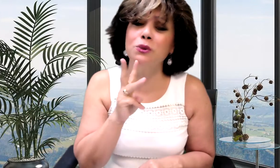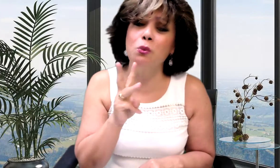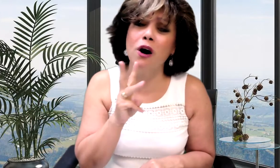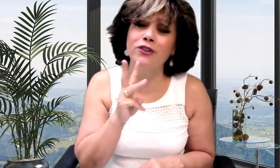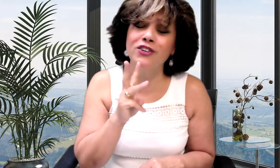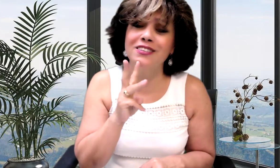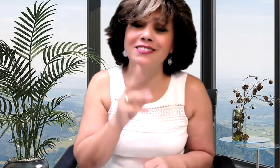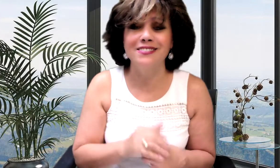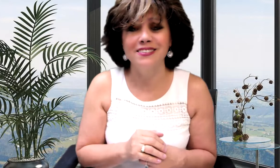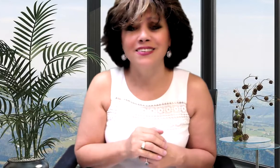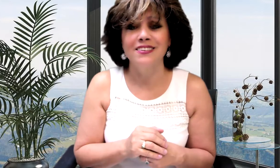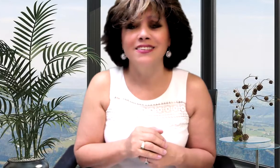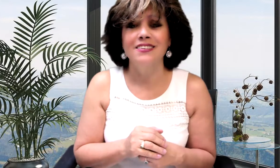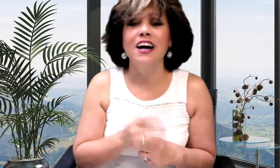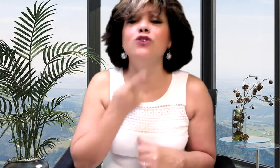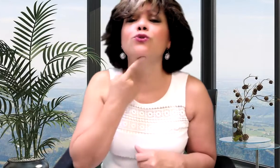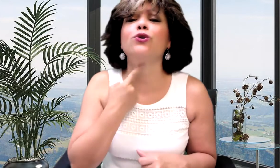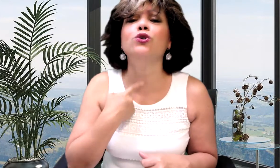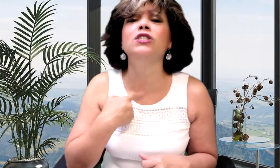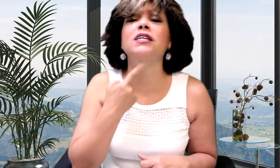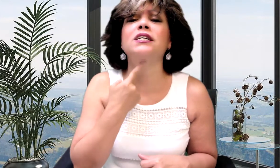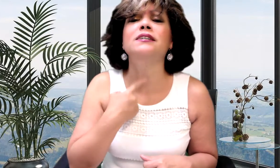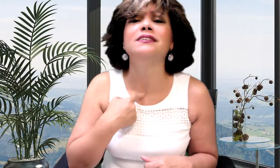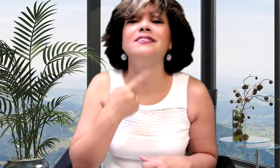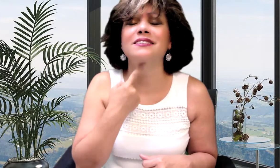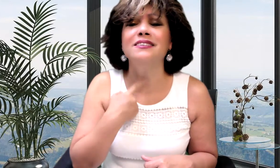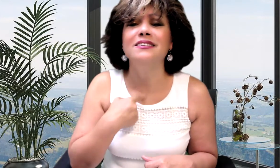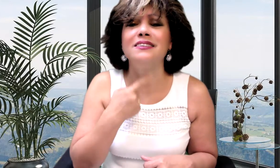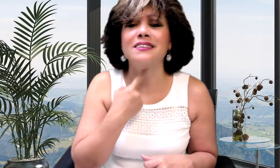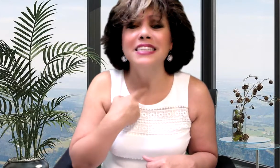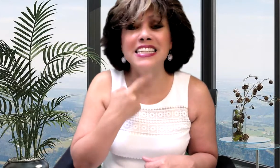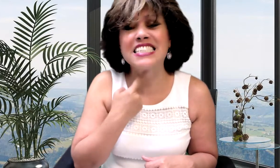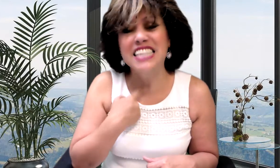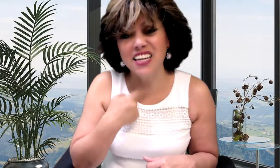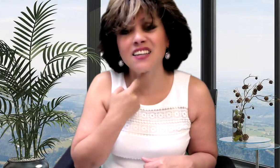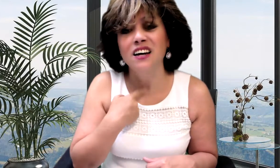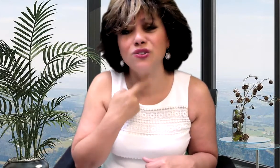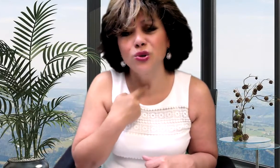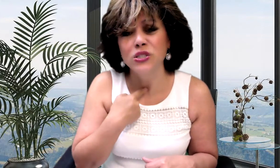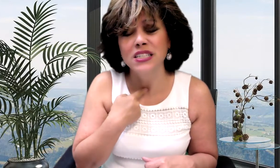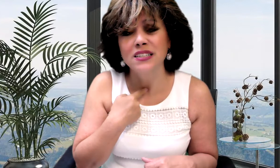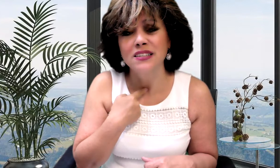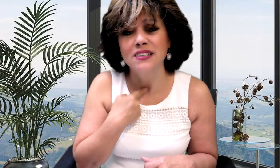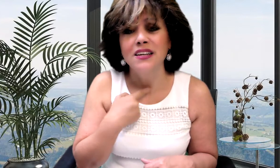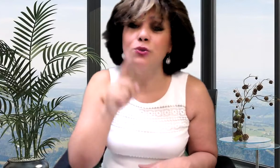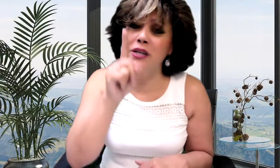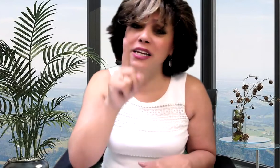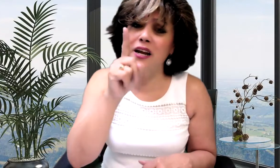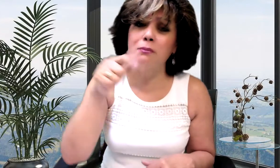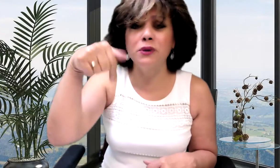some water? Are you thirsty? ¿Tienes sed? Are you thirsty? Do you want to get up? You want to